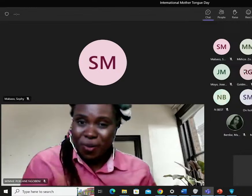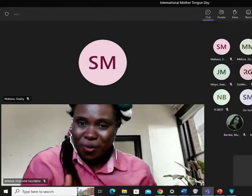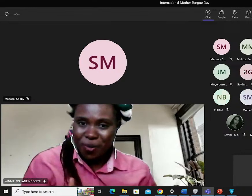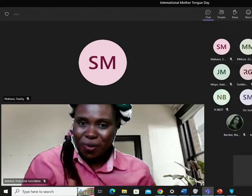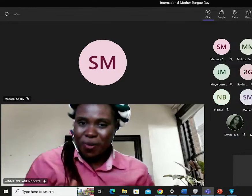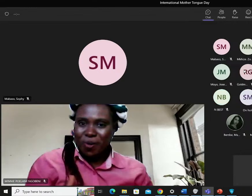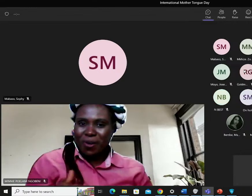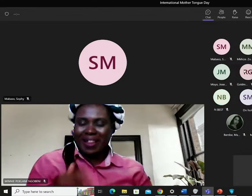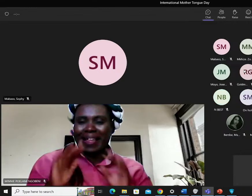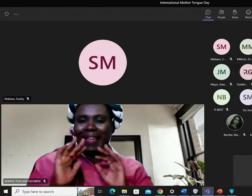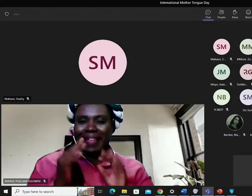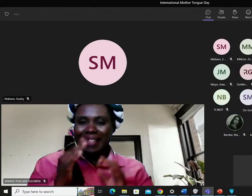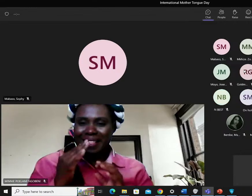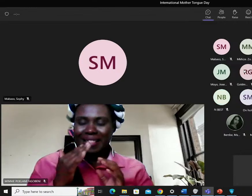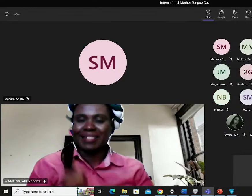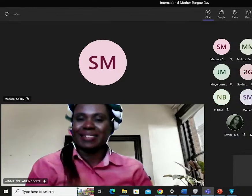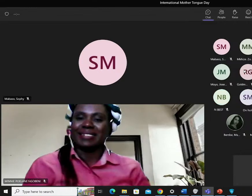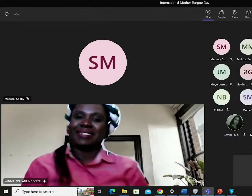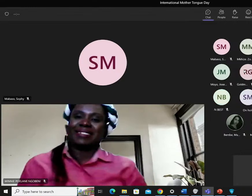mazenetole.